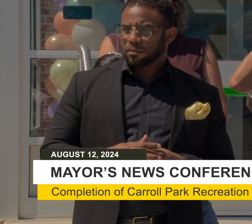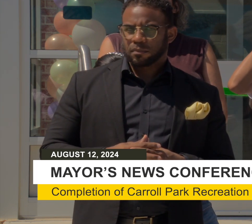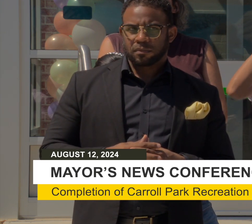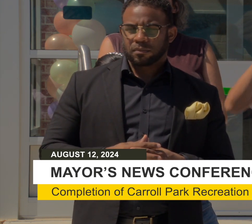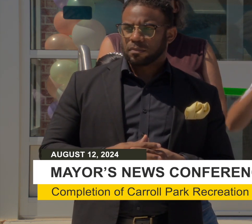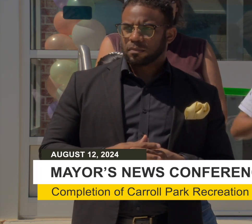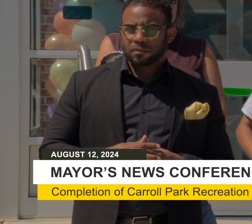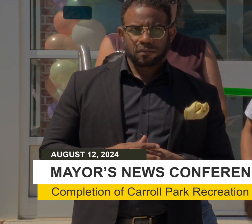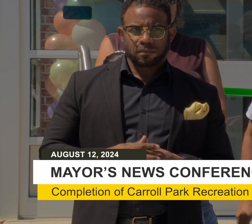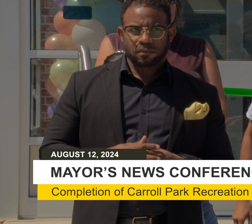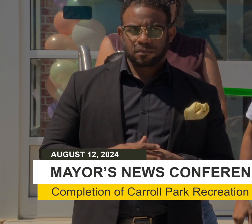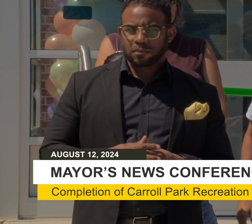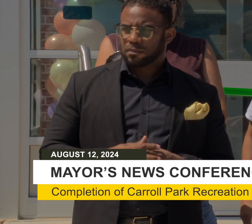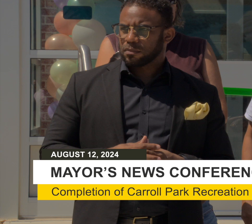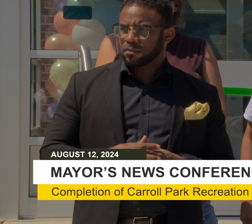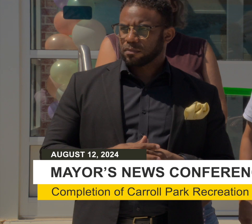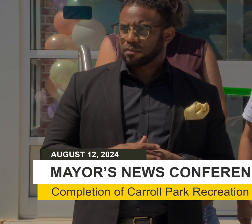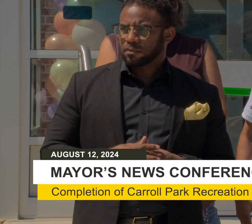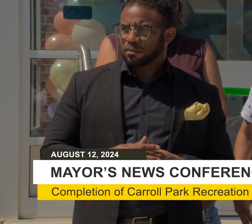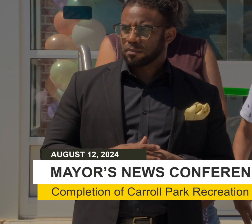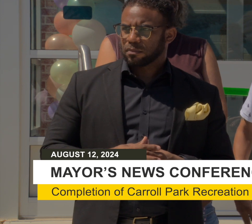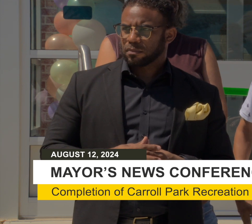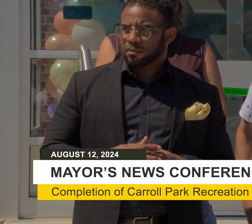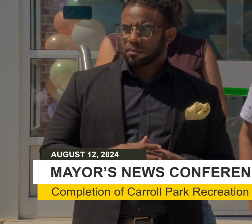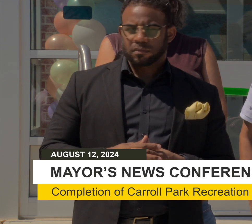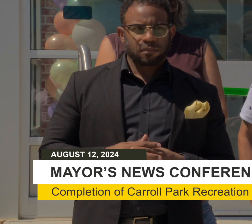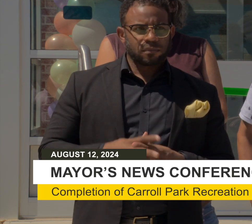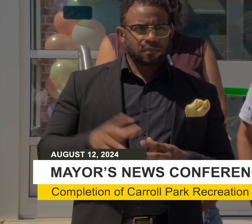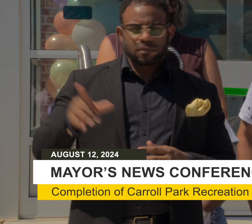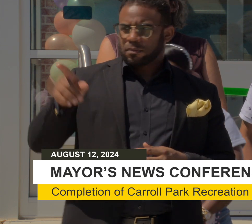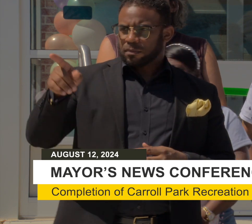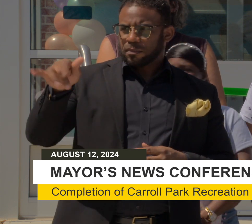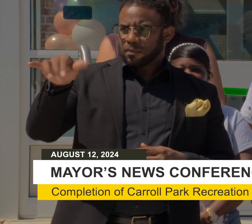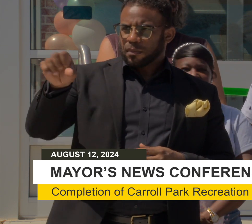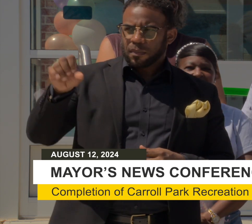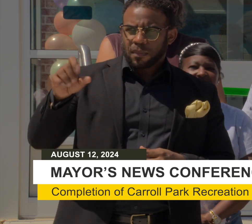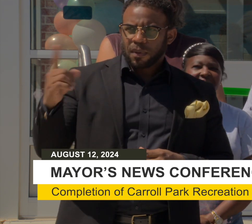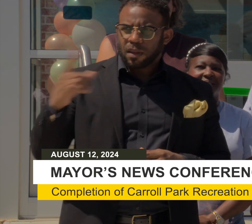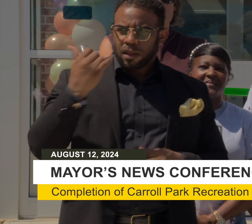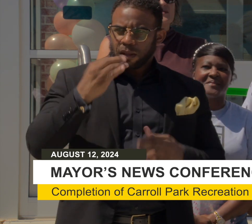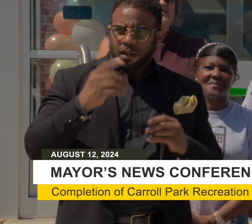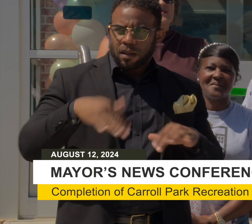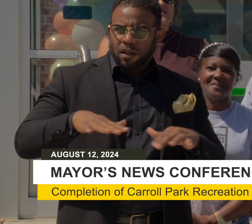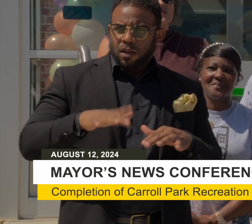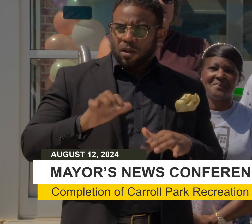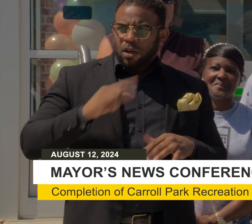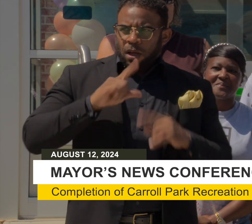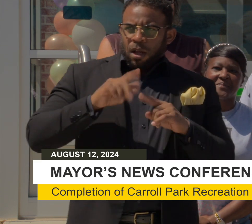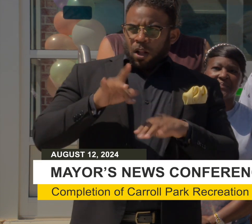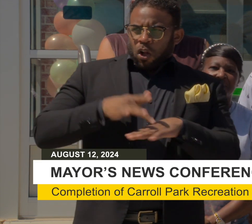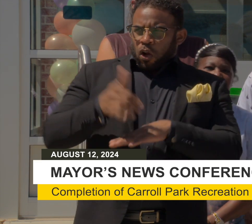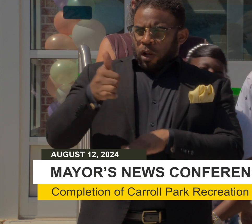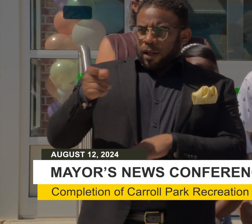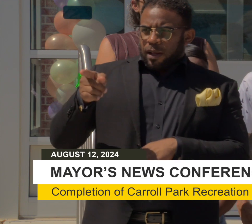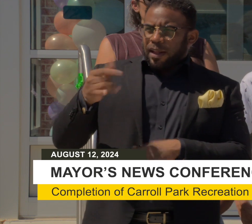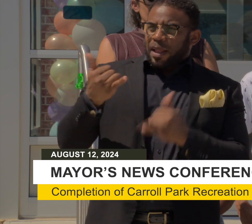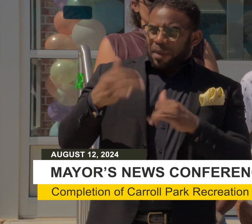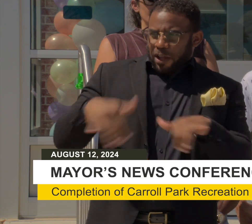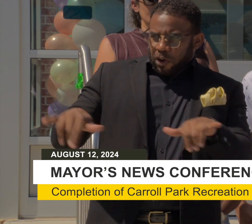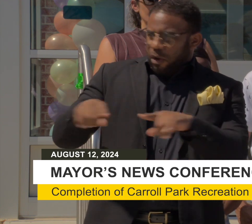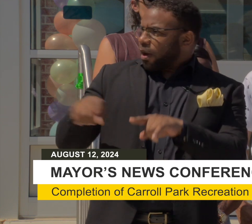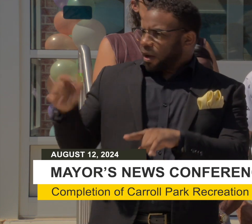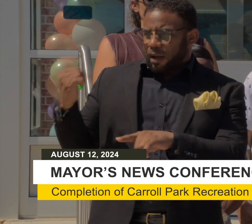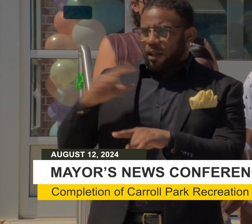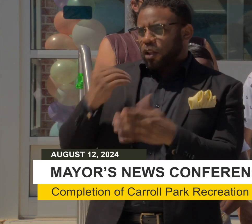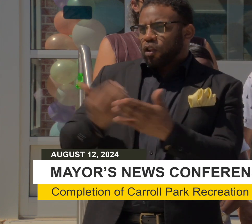Oh, yeah, I got it. You're good, man. Yes. So we talked about it a little earlier. The playground,